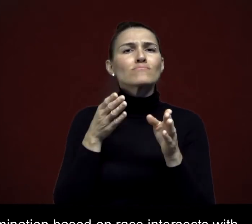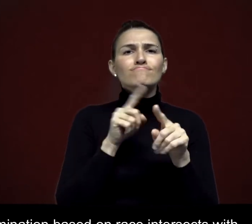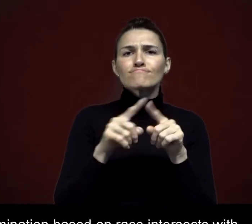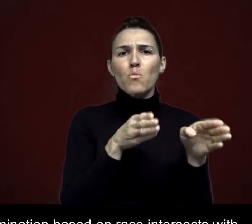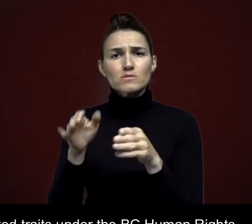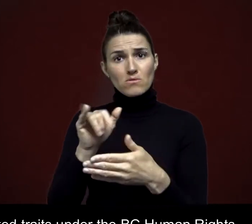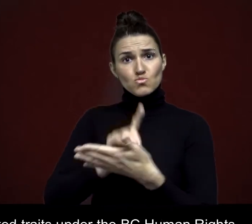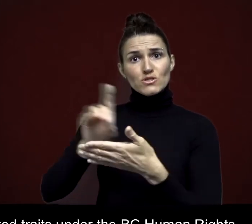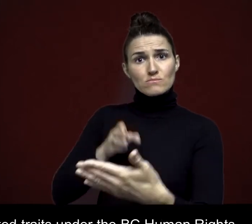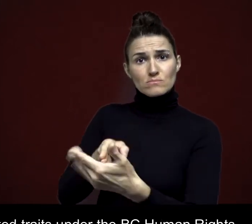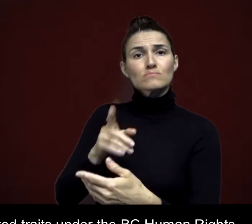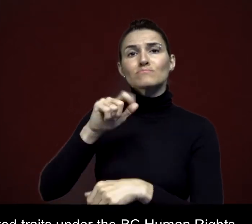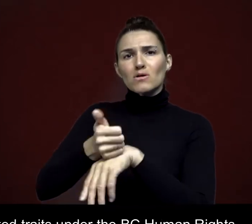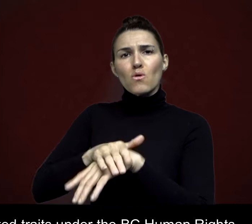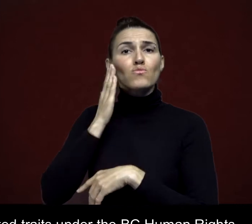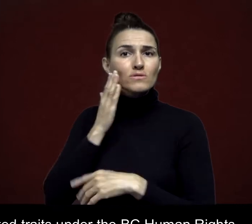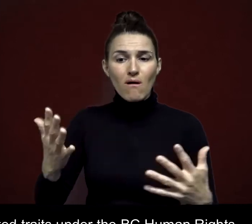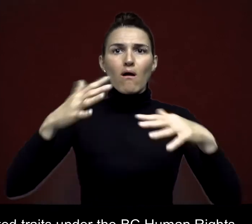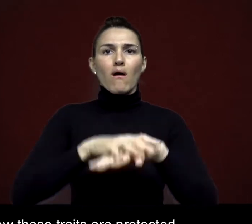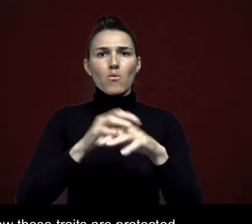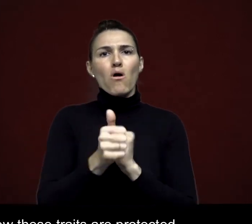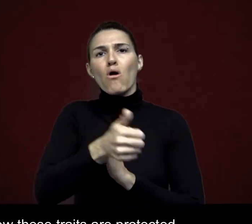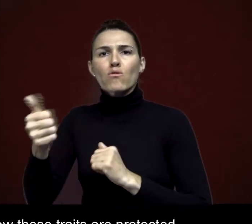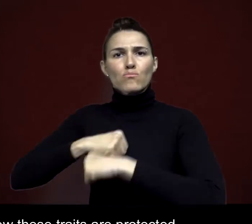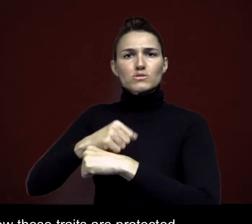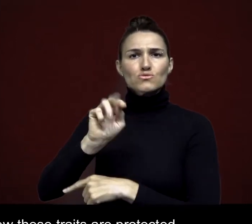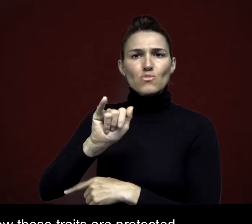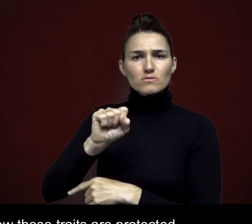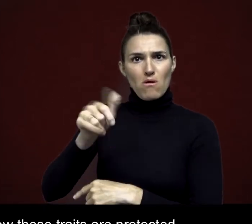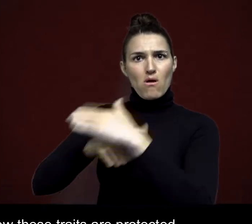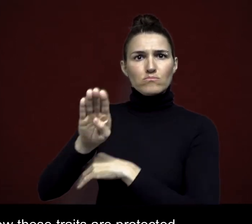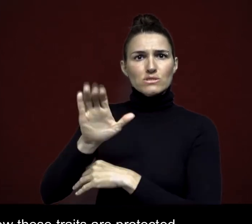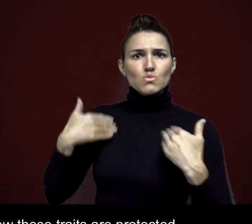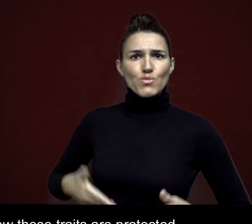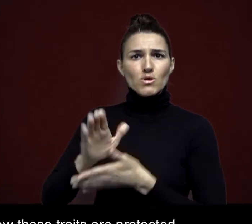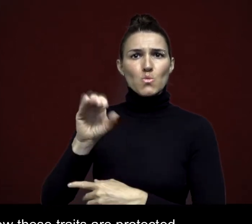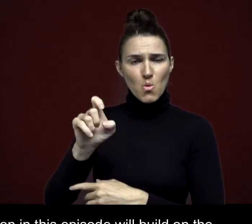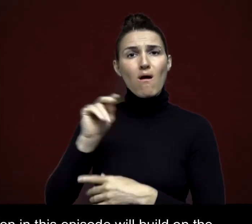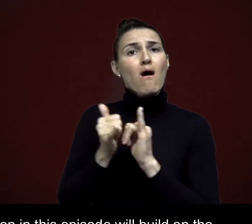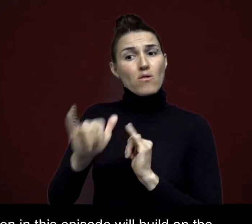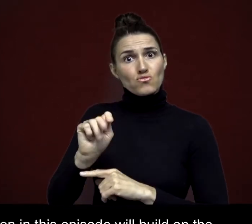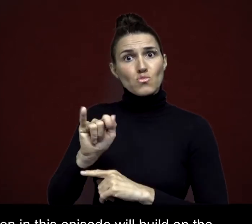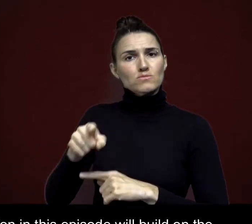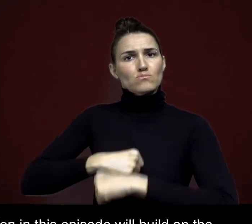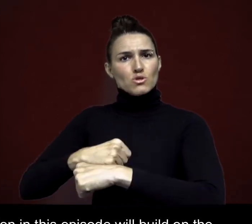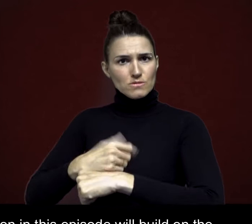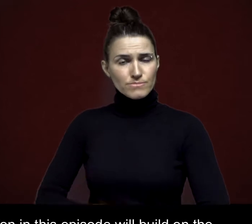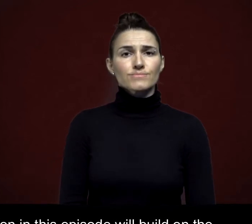intersects with other protected traits under the BC Human Rights Code, and how these traits are protected. Our discussion in this episode will build